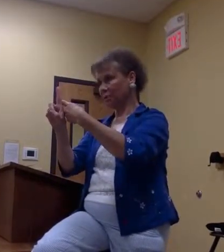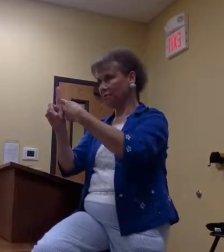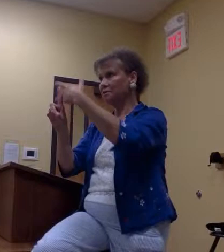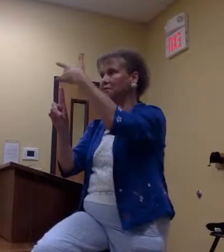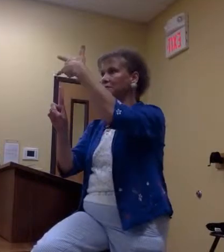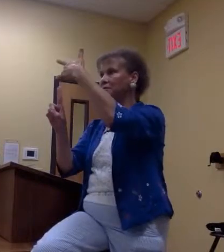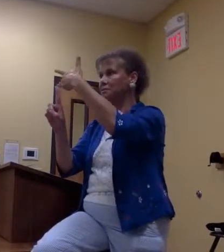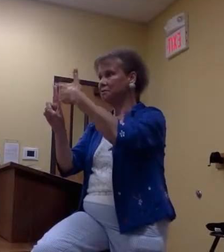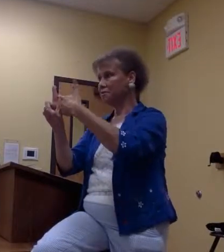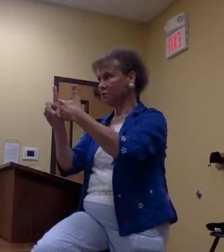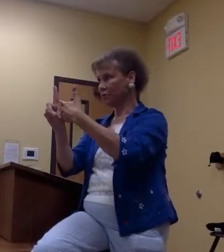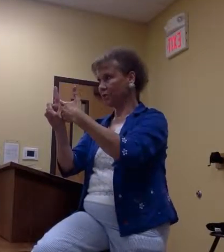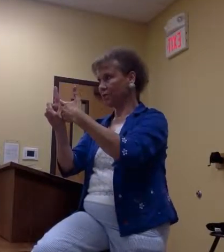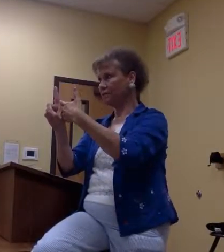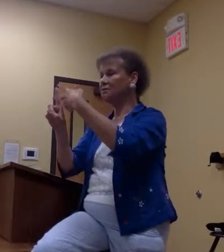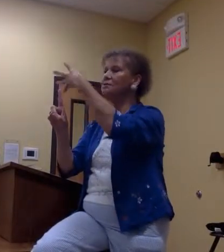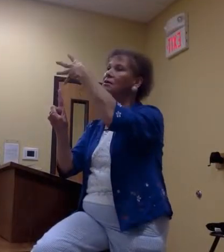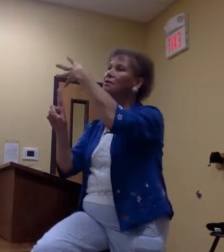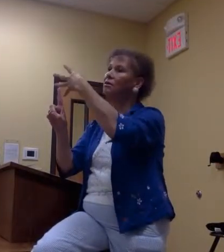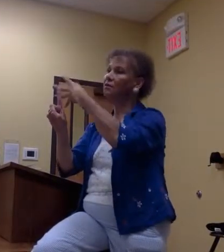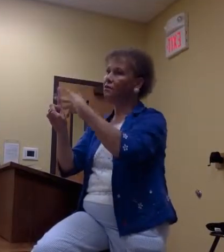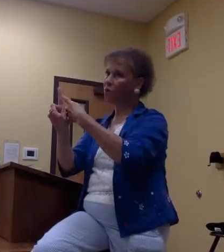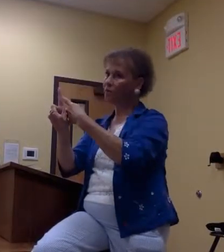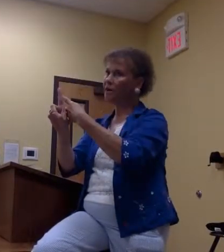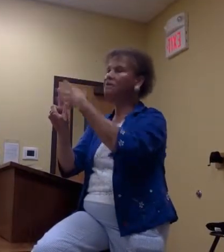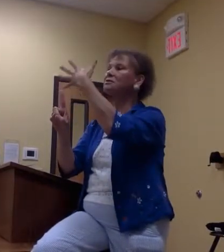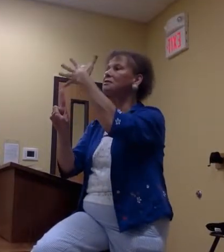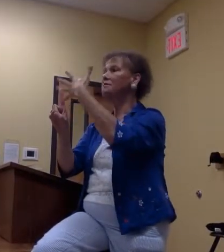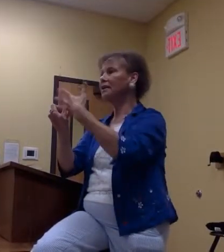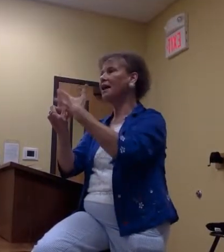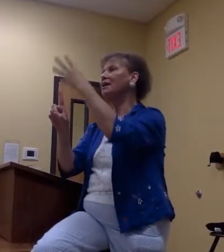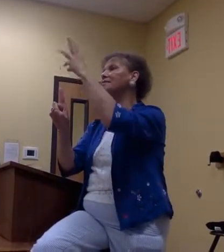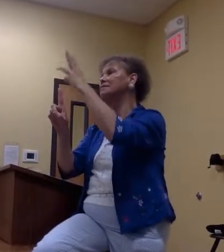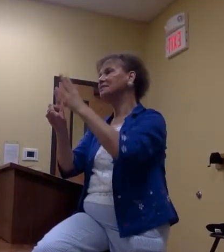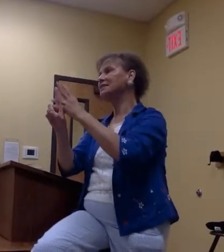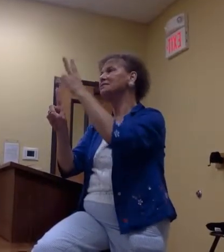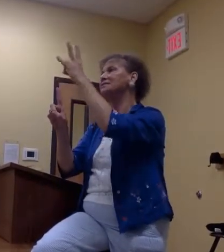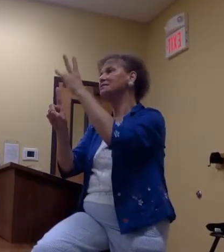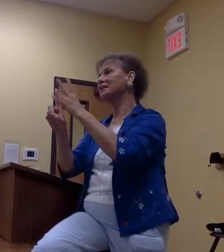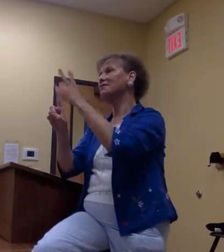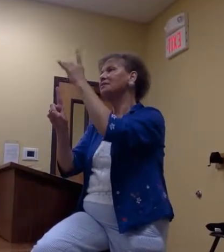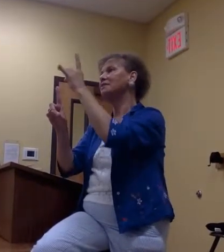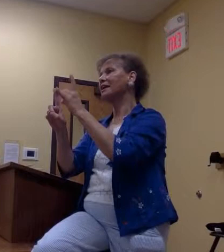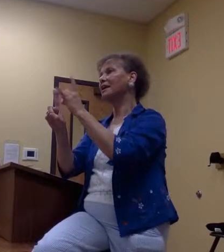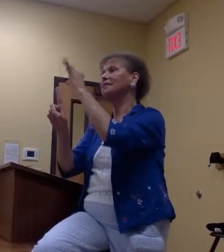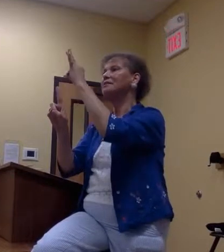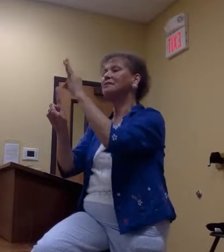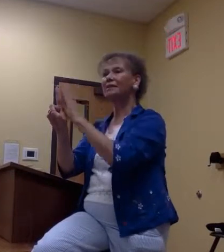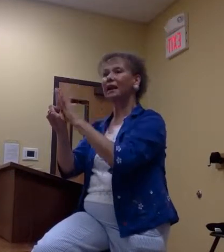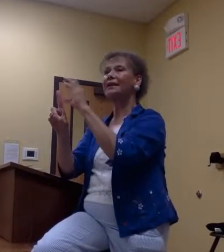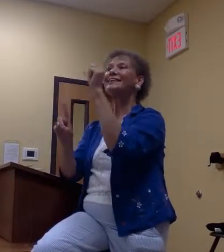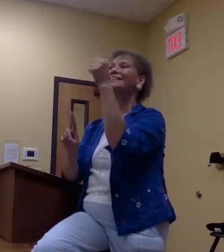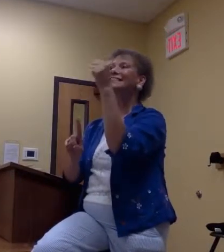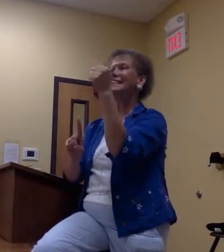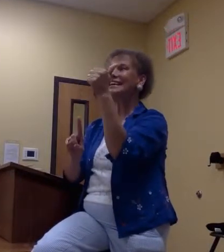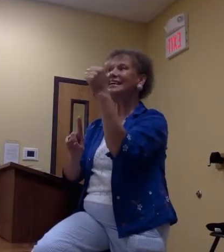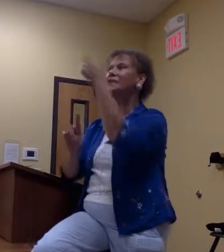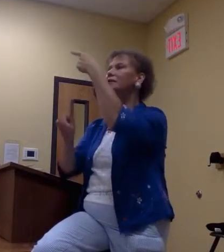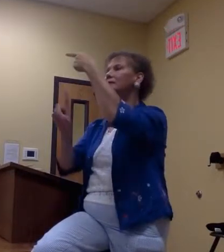months, 4 months, 5, 6, 7, 8, 9, 10 single months.